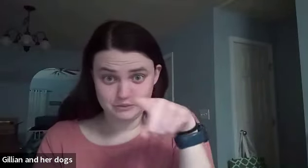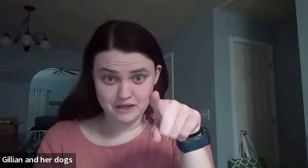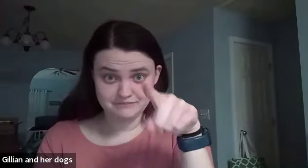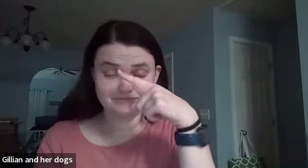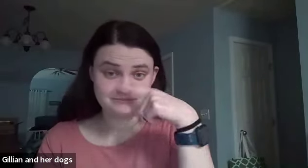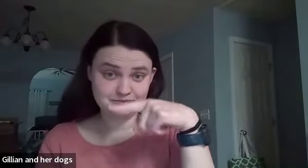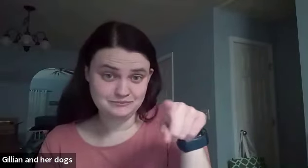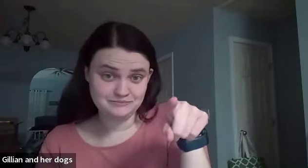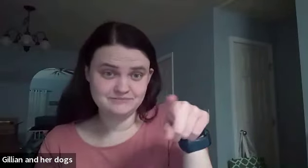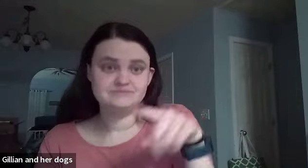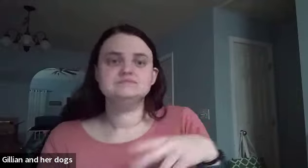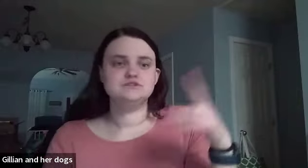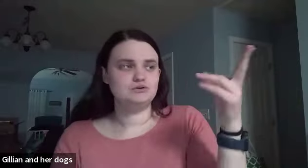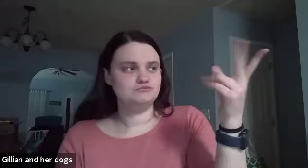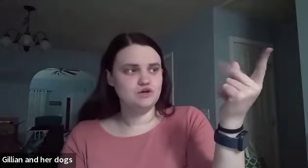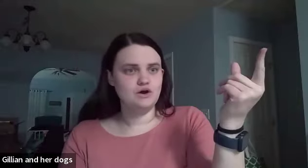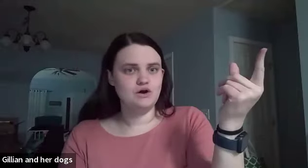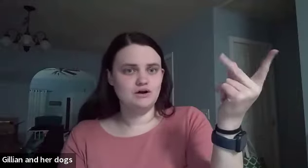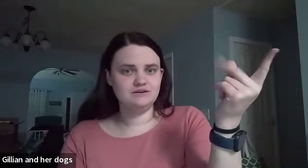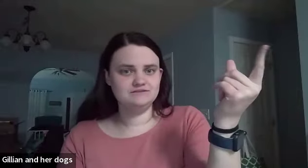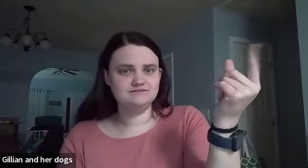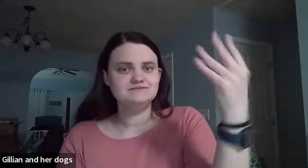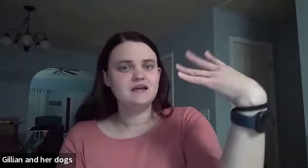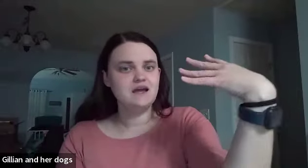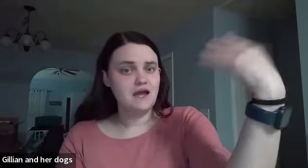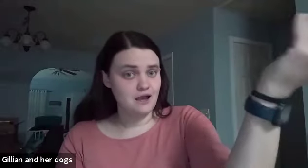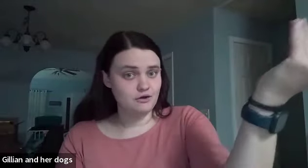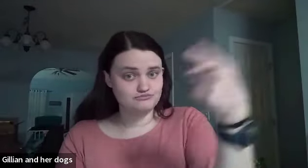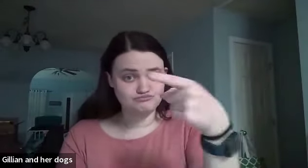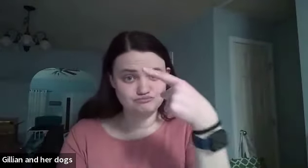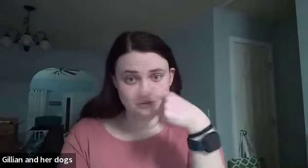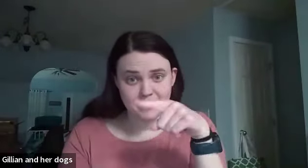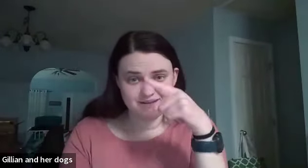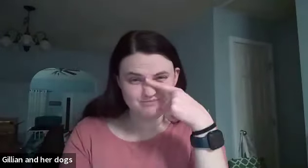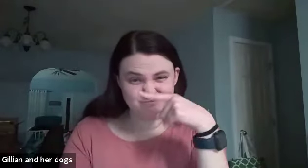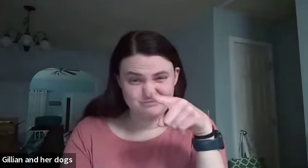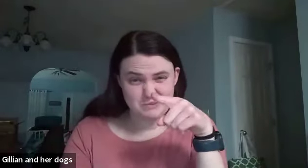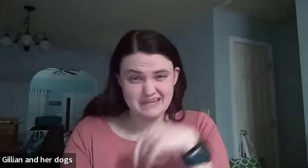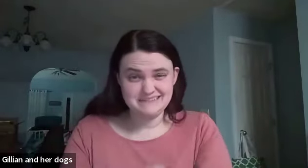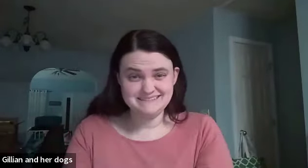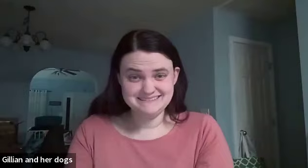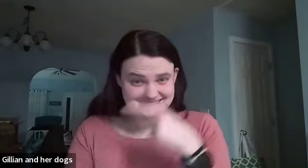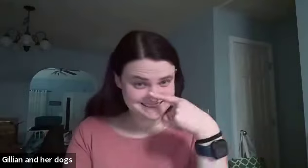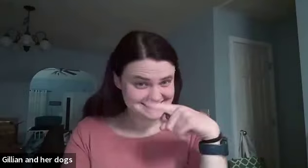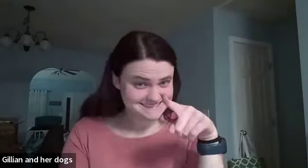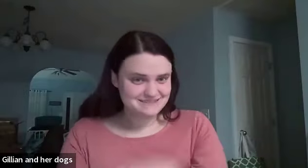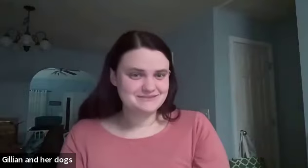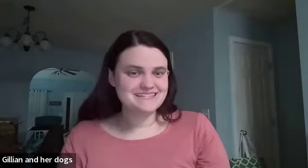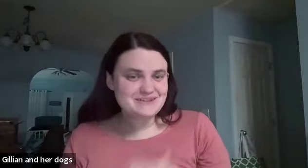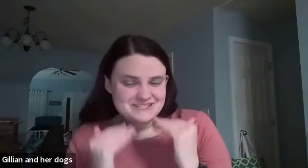you mind? So dog out. You mind? You mind? But no, usually